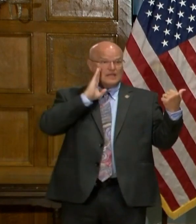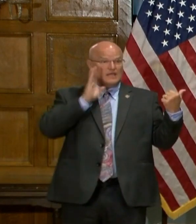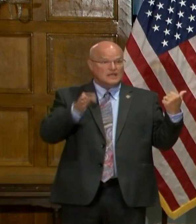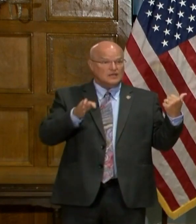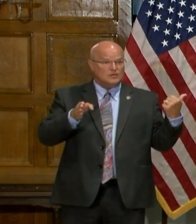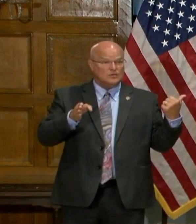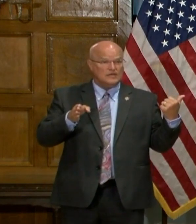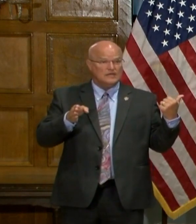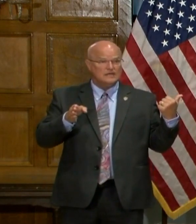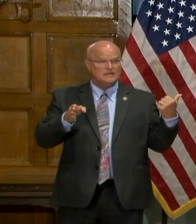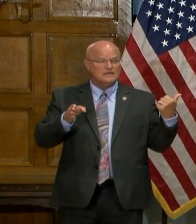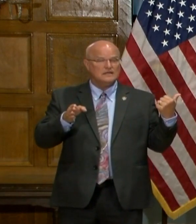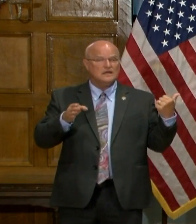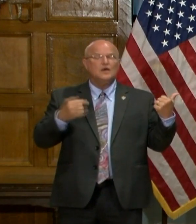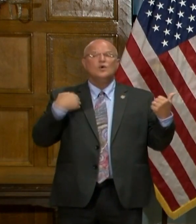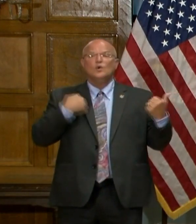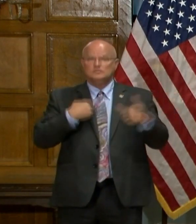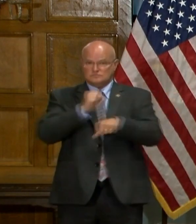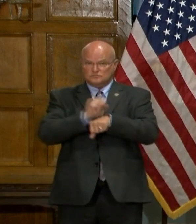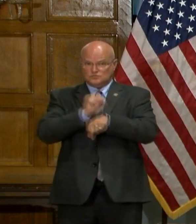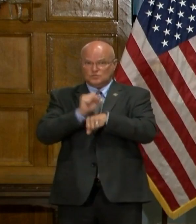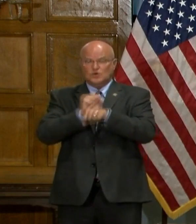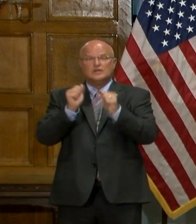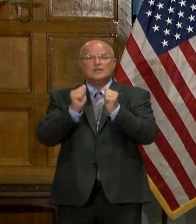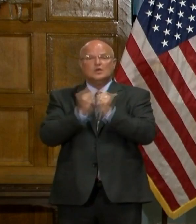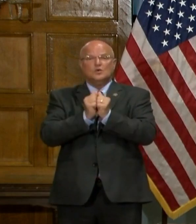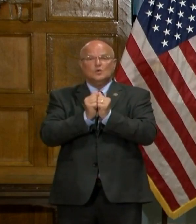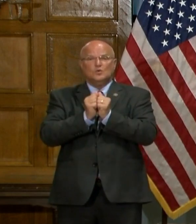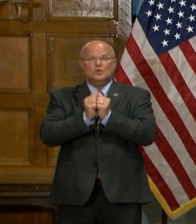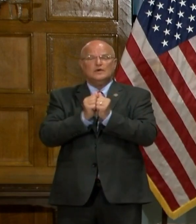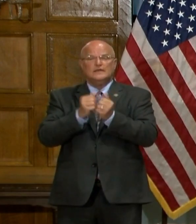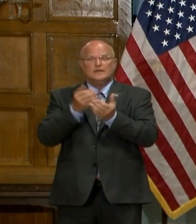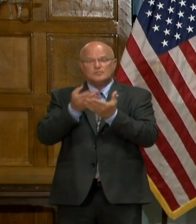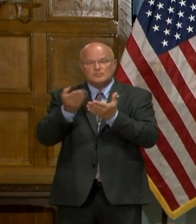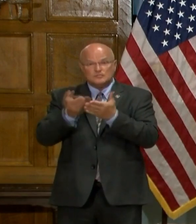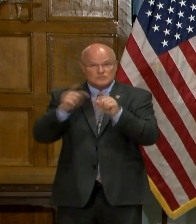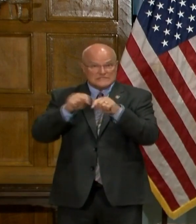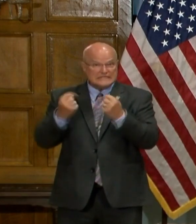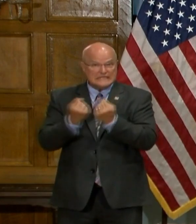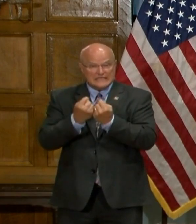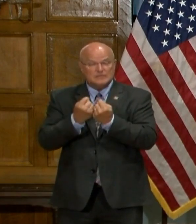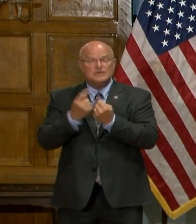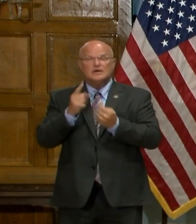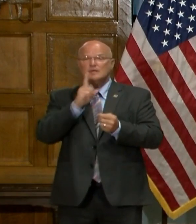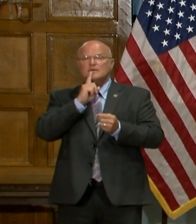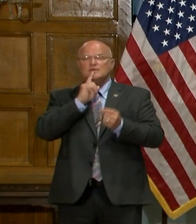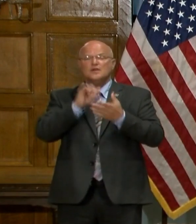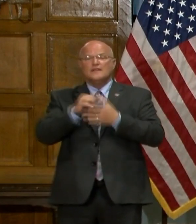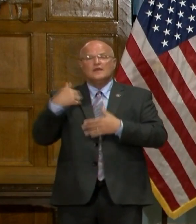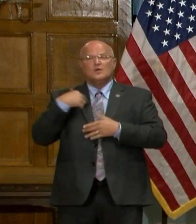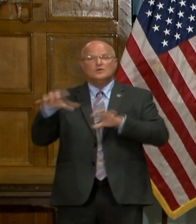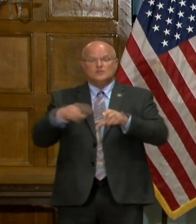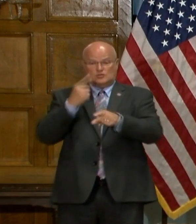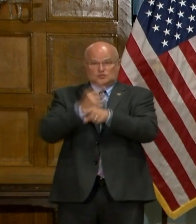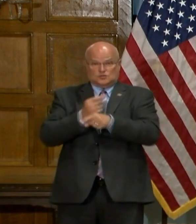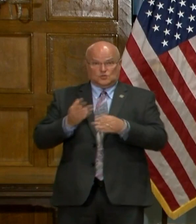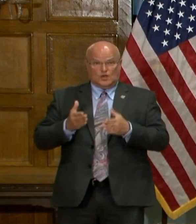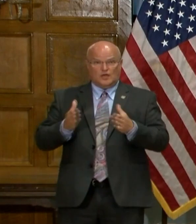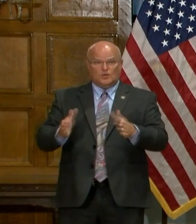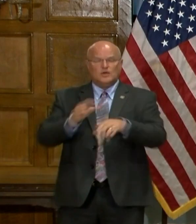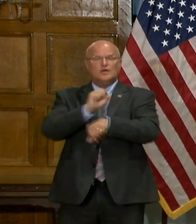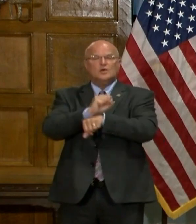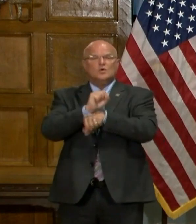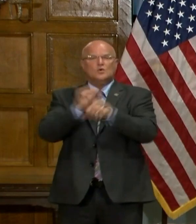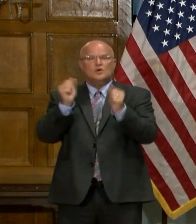and we're going to be working with our procurement team to make sure we do this in the right way,